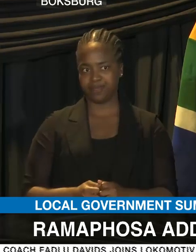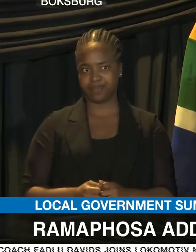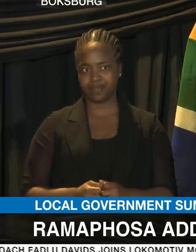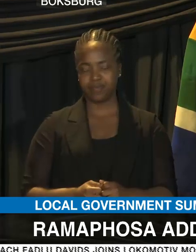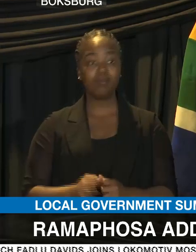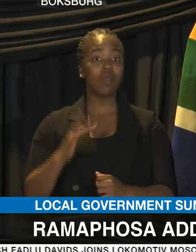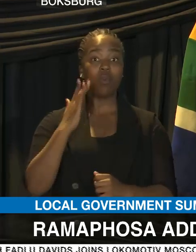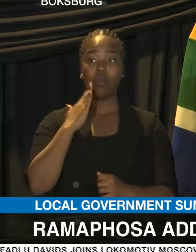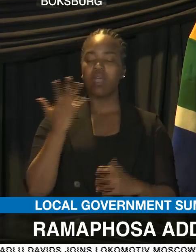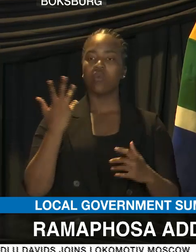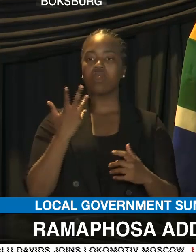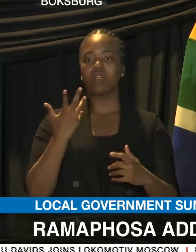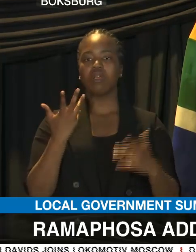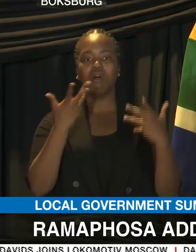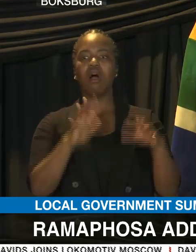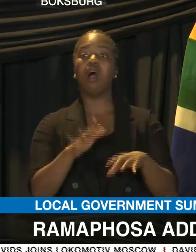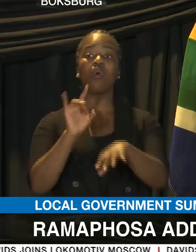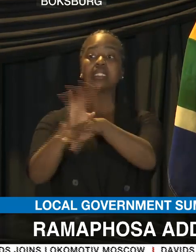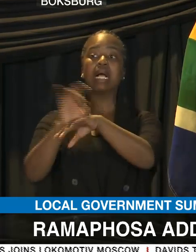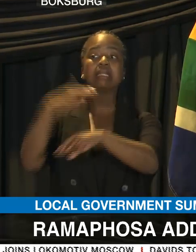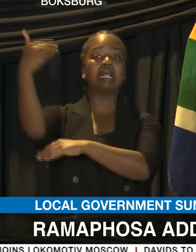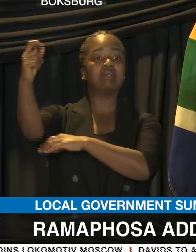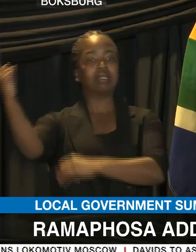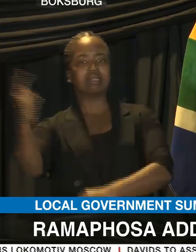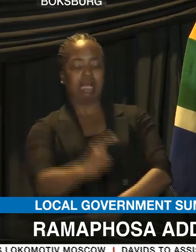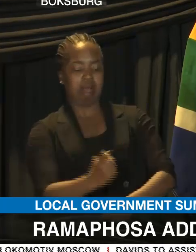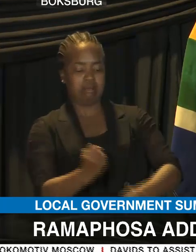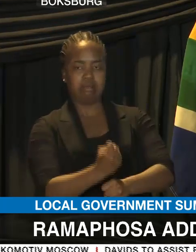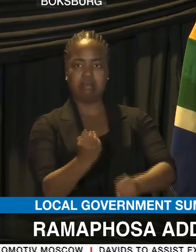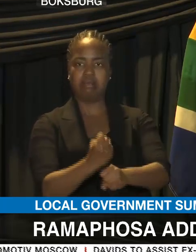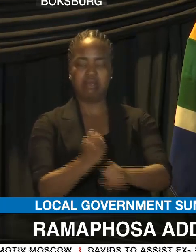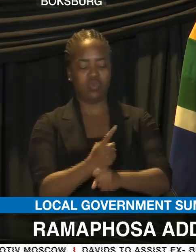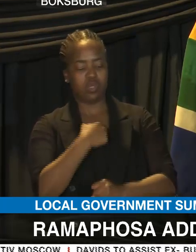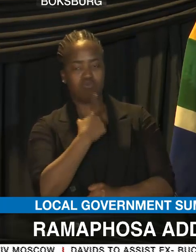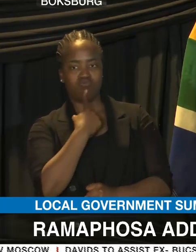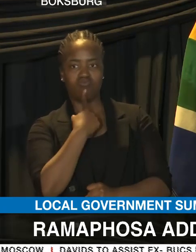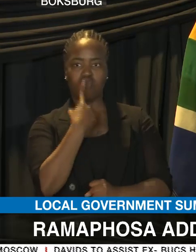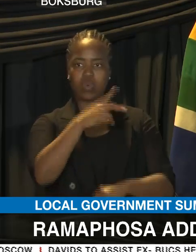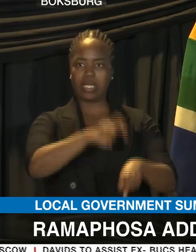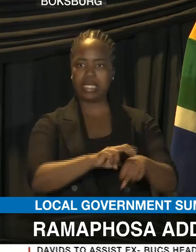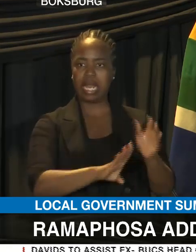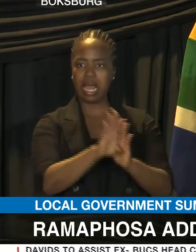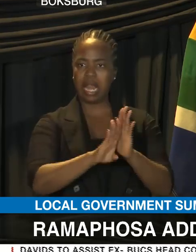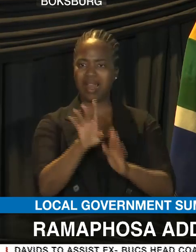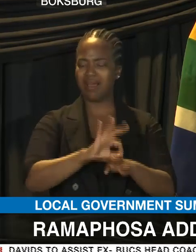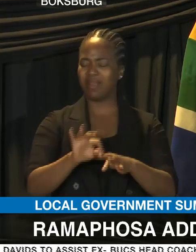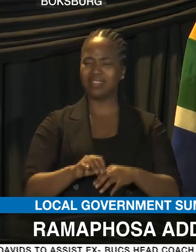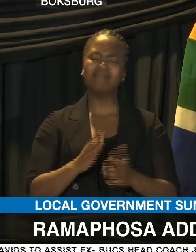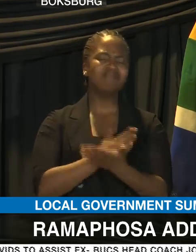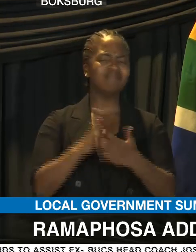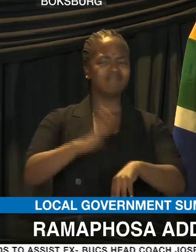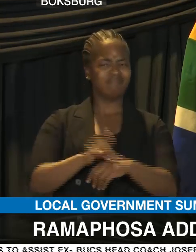not leave this task to consultants to devise our economic development plans. I've often